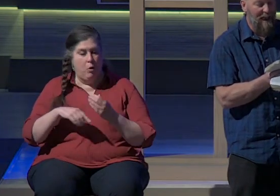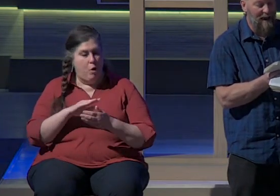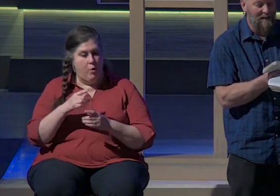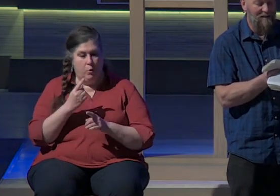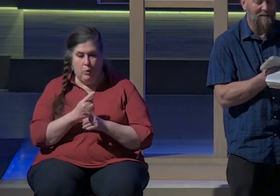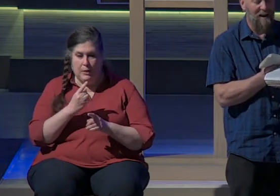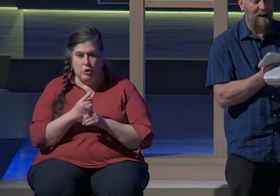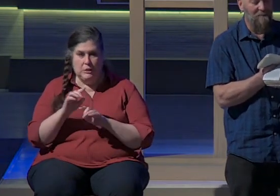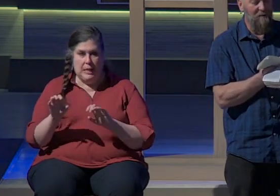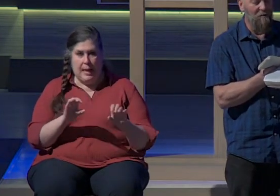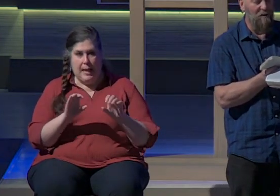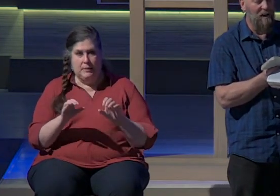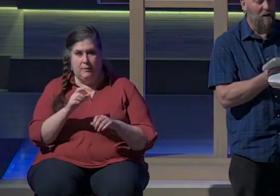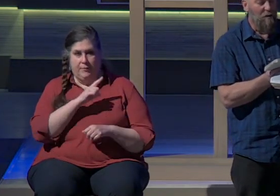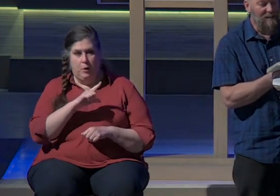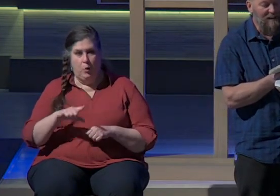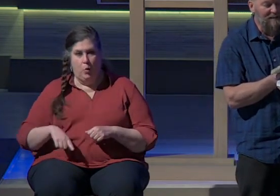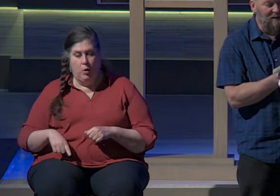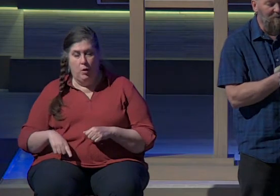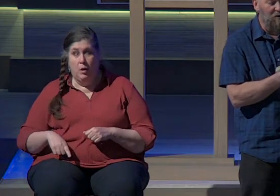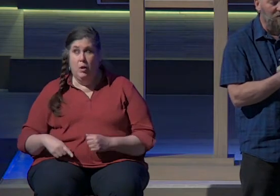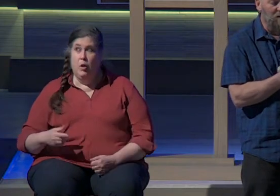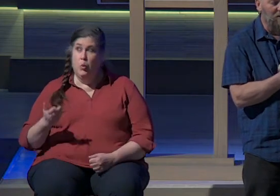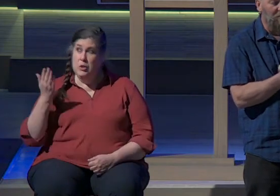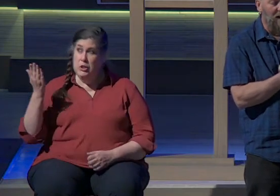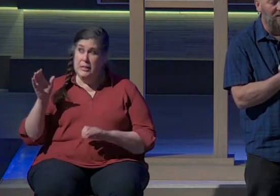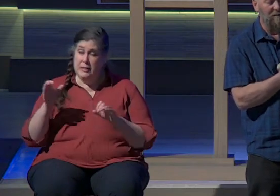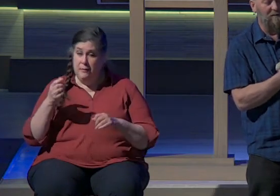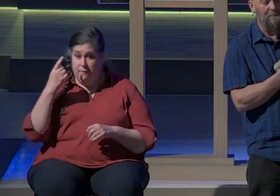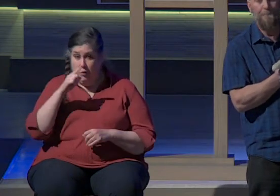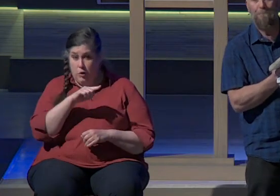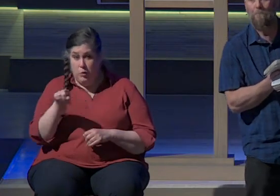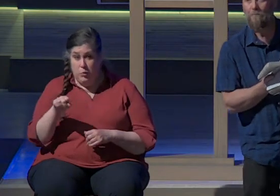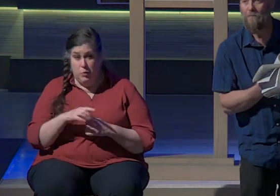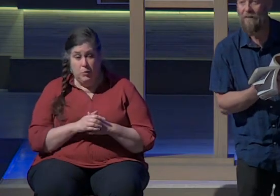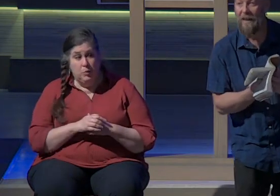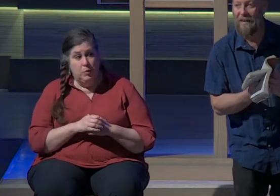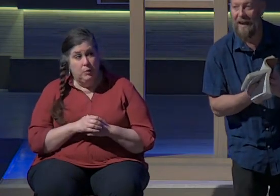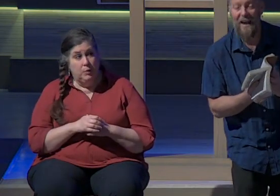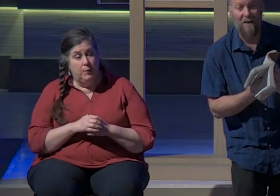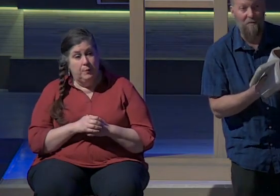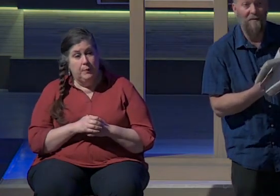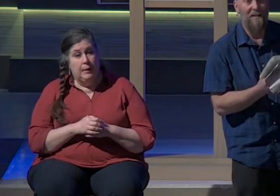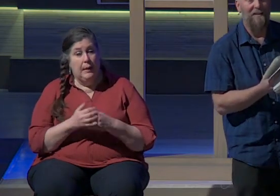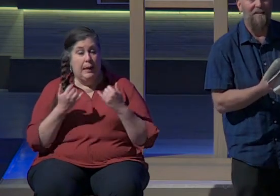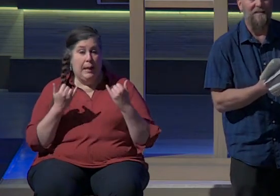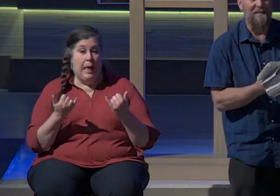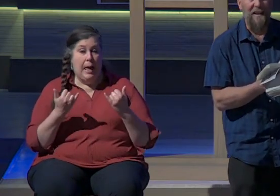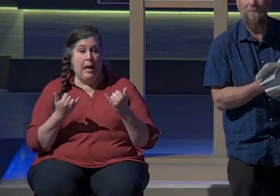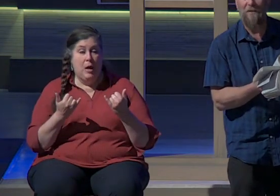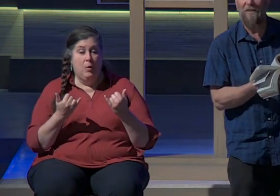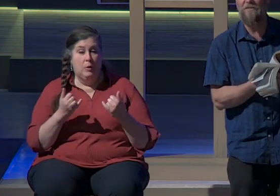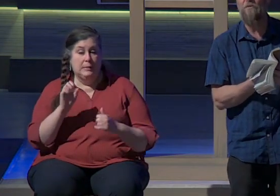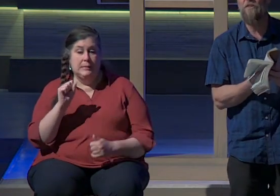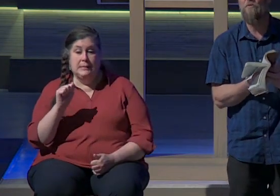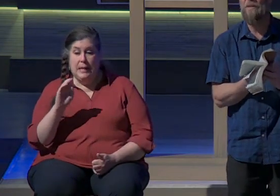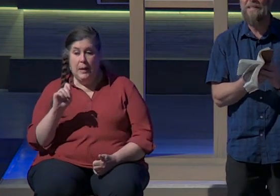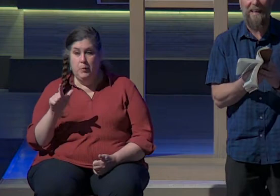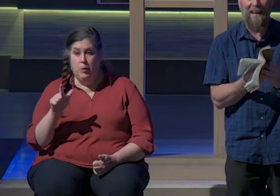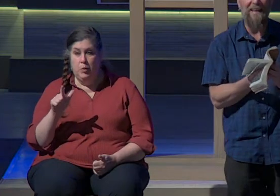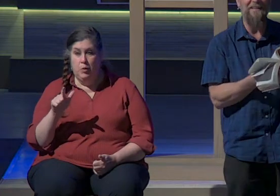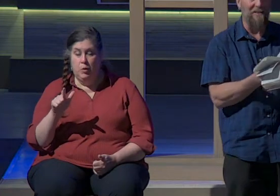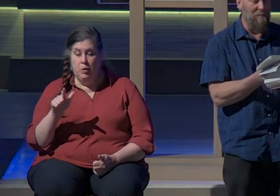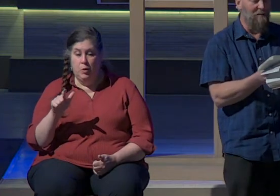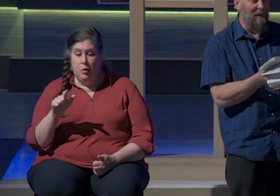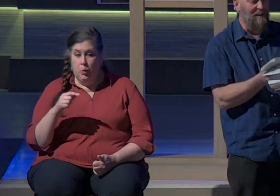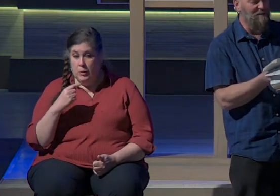righteous acts of the Lord which he did for you and your fathers. Now Samuel is going to